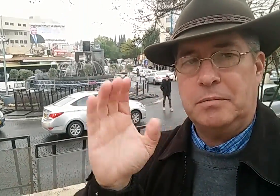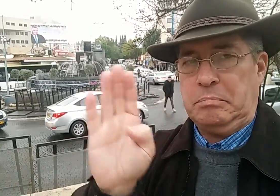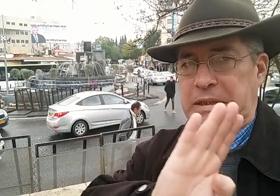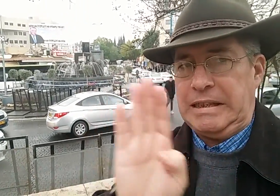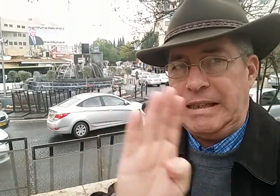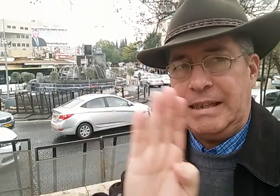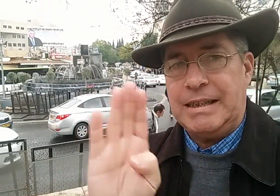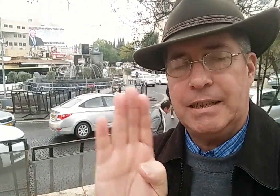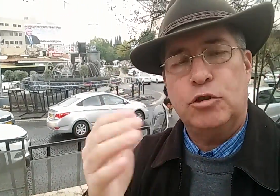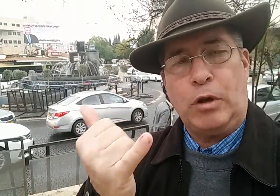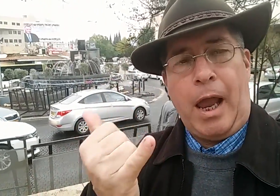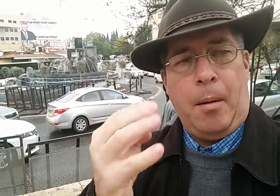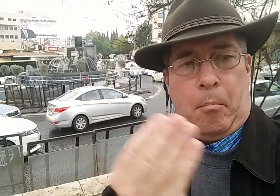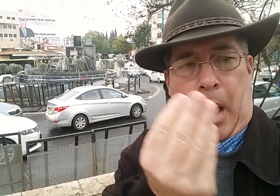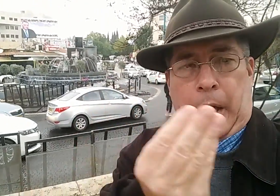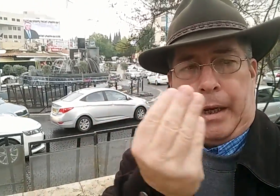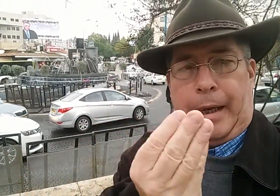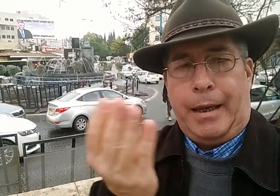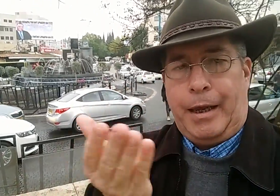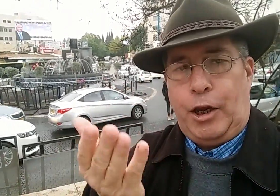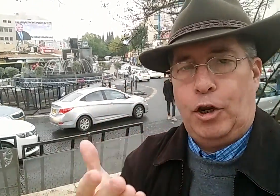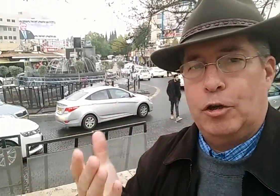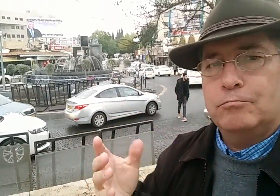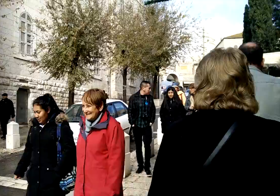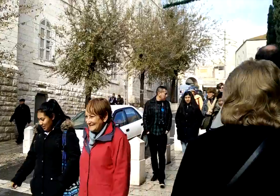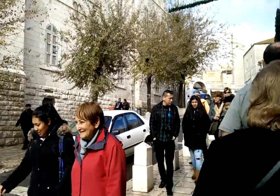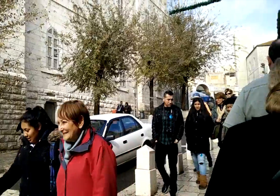This is the day after Christmas. We've had a busy trip so far, and